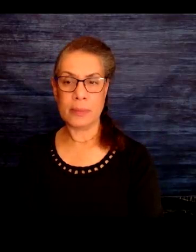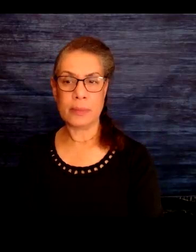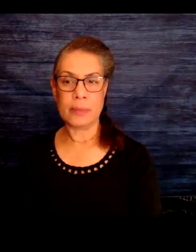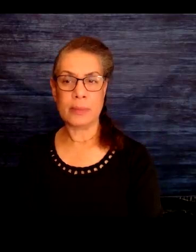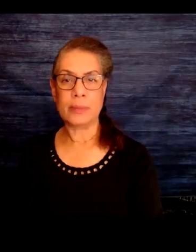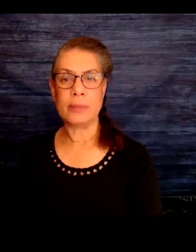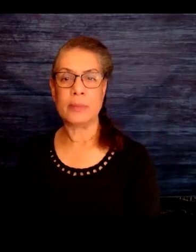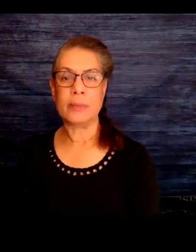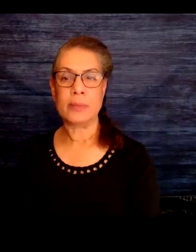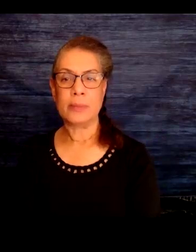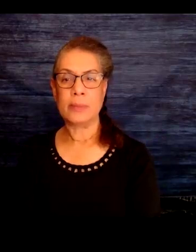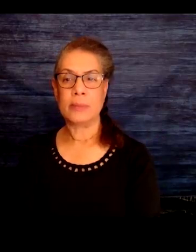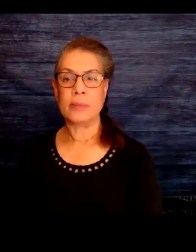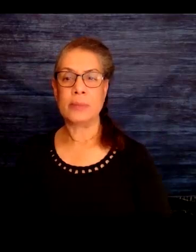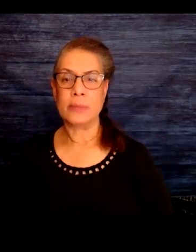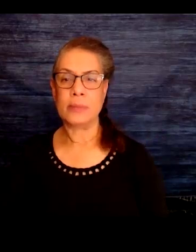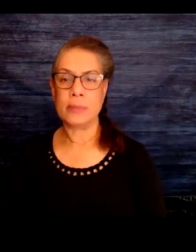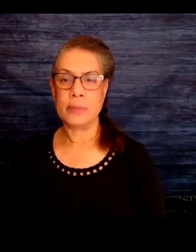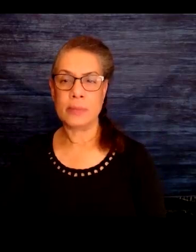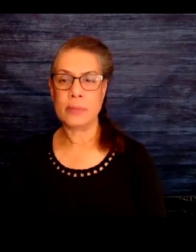ad locandum in hac urbe.